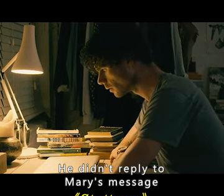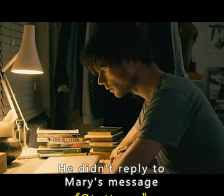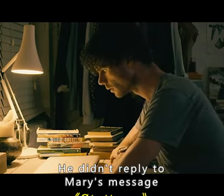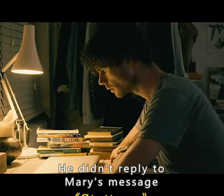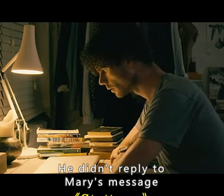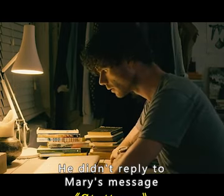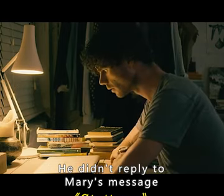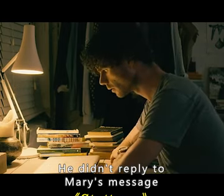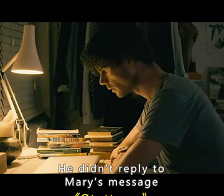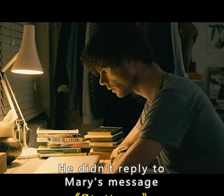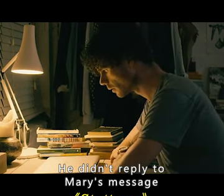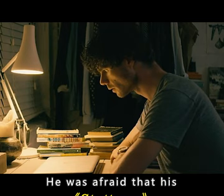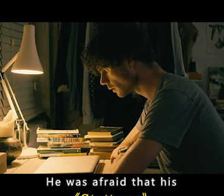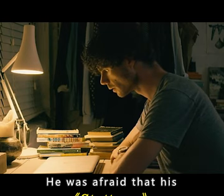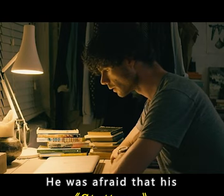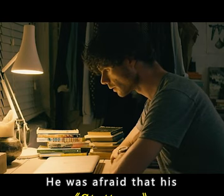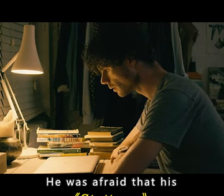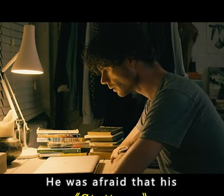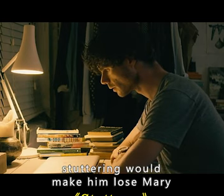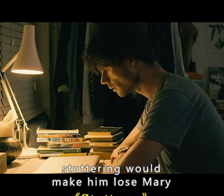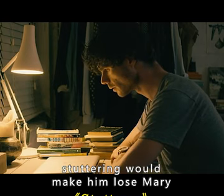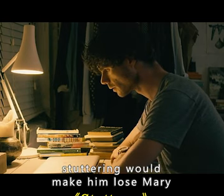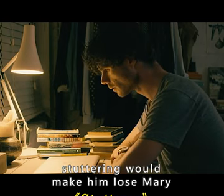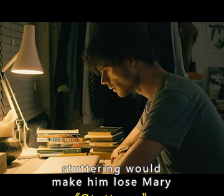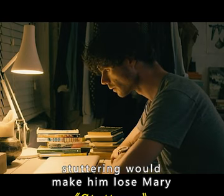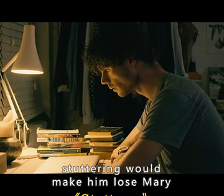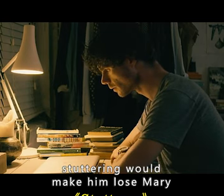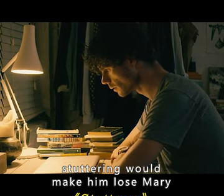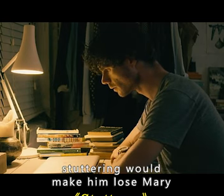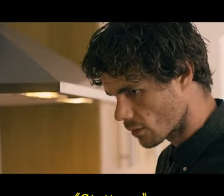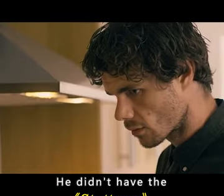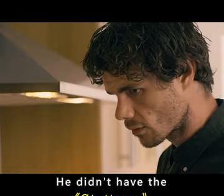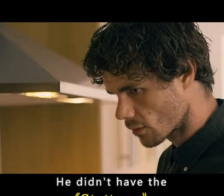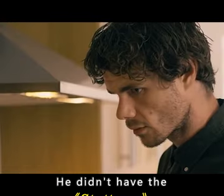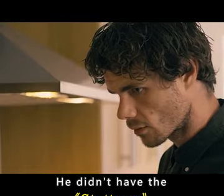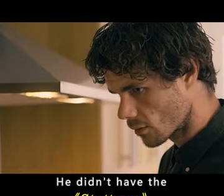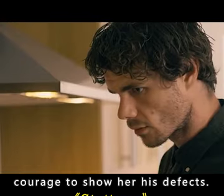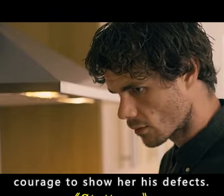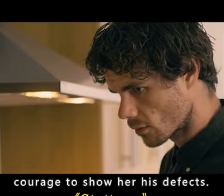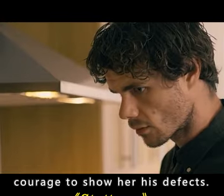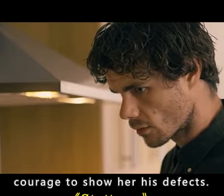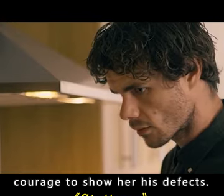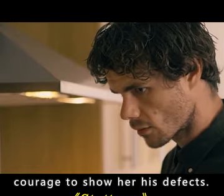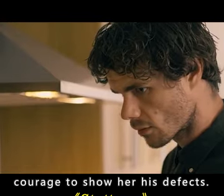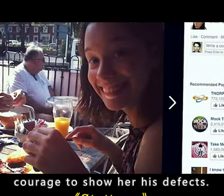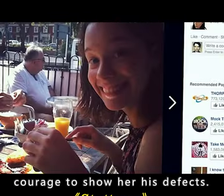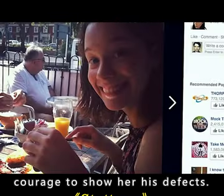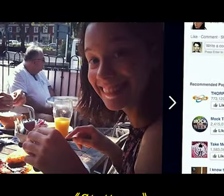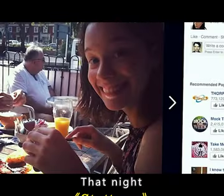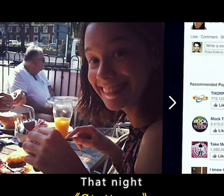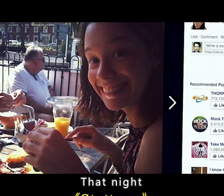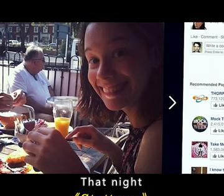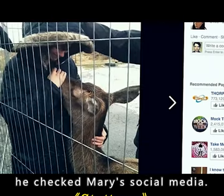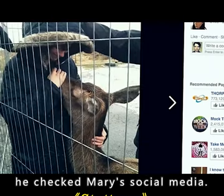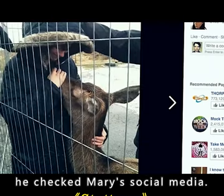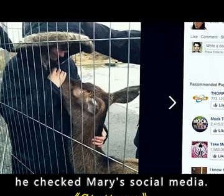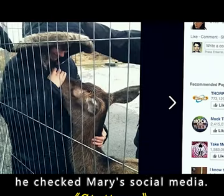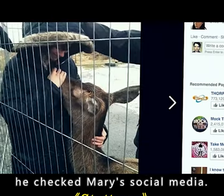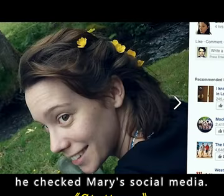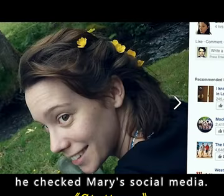reply to Mary's message. He was afraid that his stuttering would make him lose Mary. He didn't have the courage to show her his defects. That night, he checked Mary's social